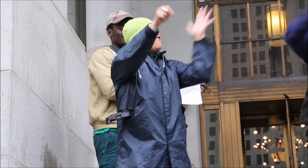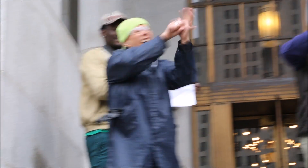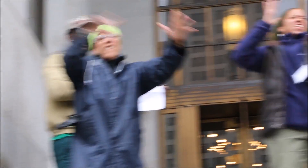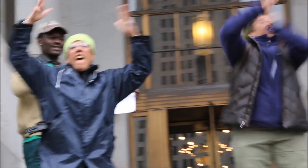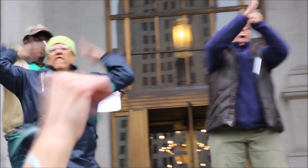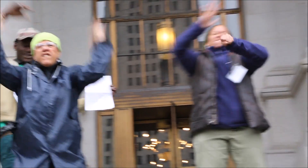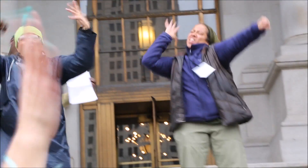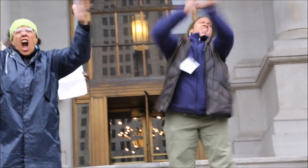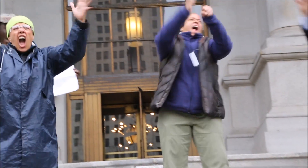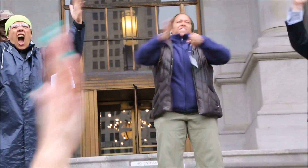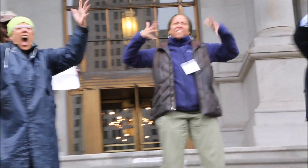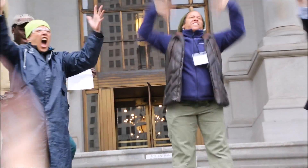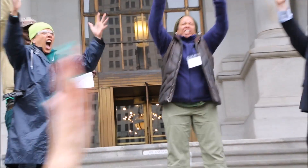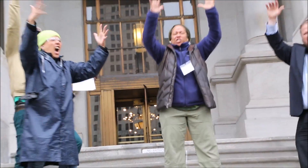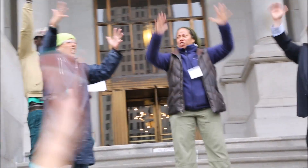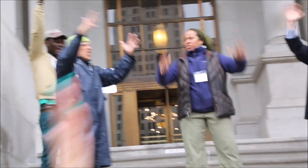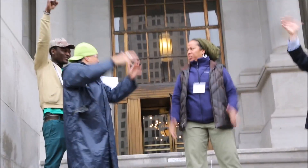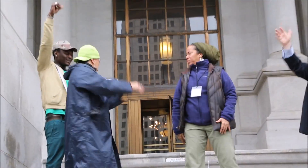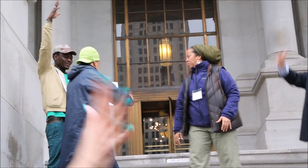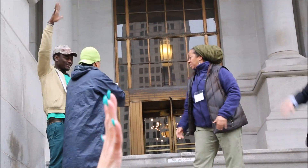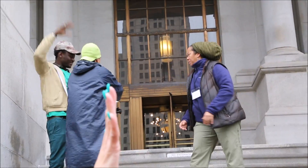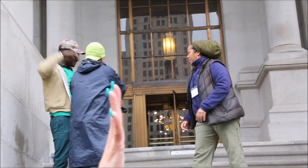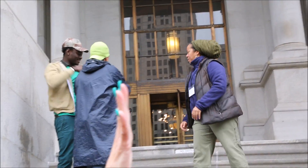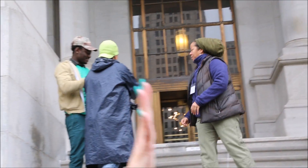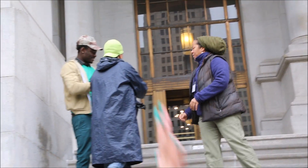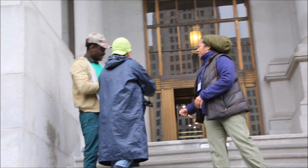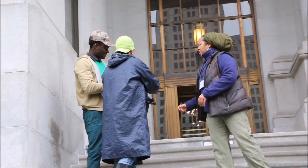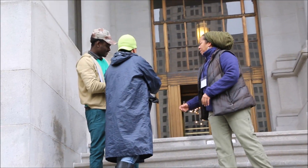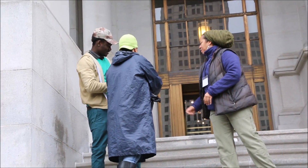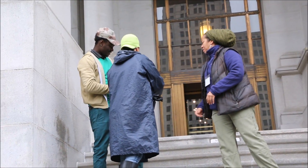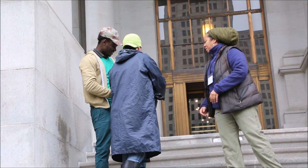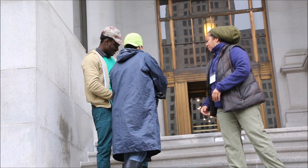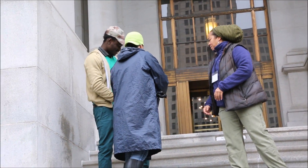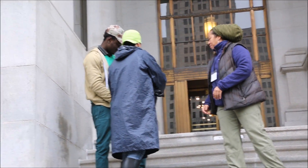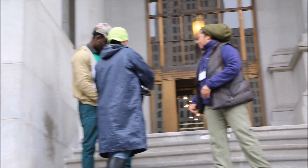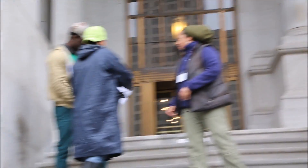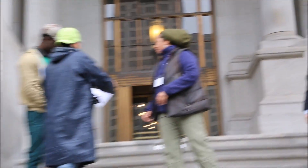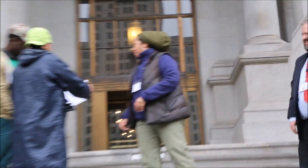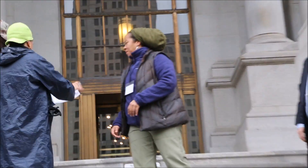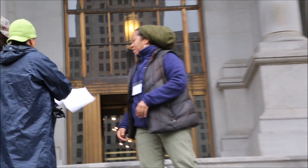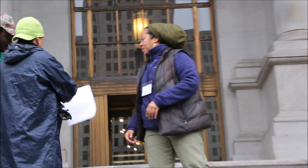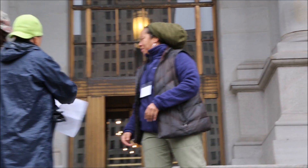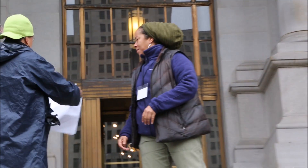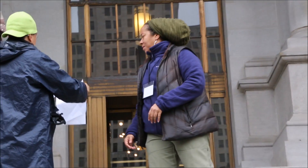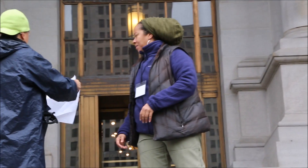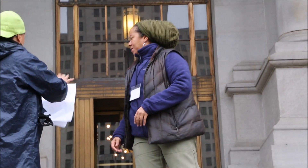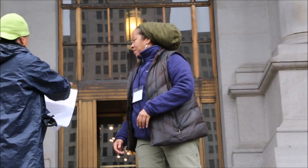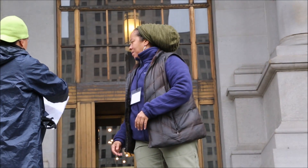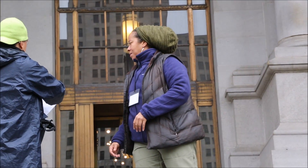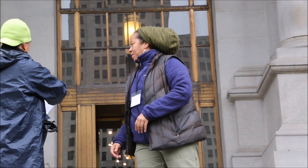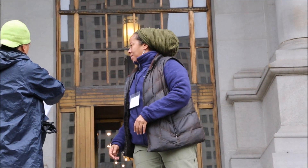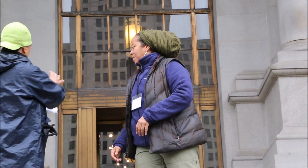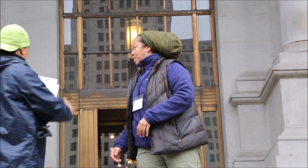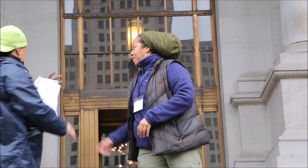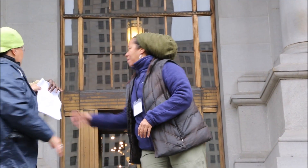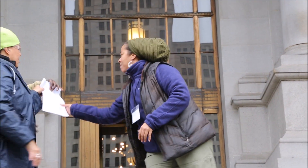myself, my name is Tanya Ingram, and I'm the chair of the House of Justice, the Deaf Club there. Hello, my name is Opal